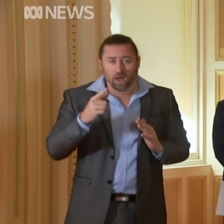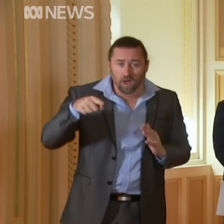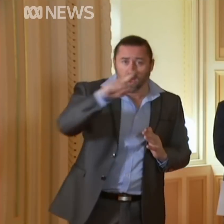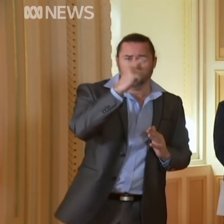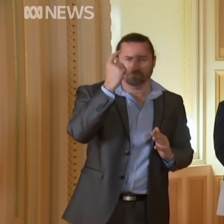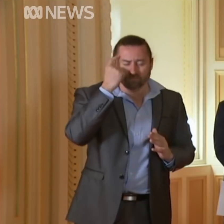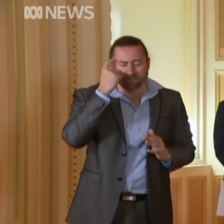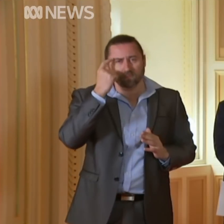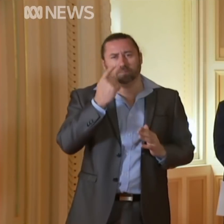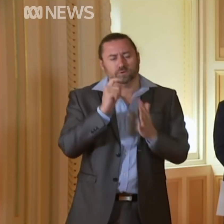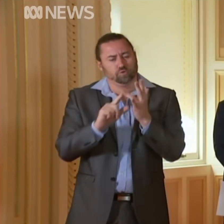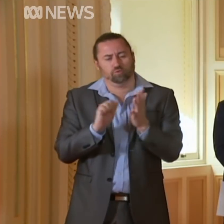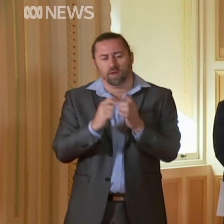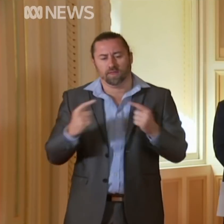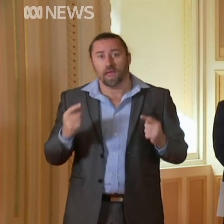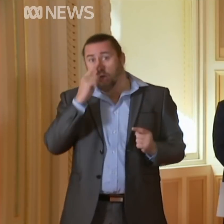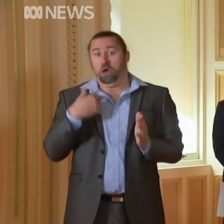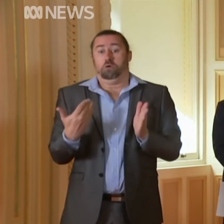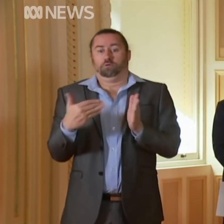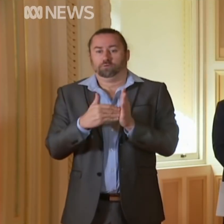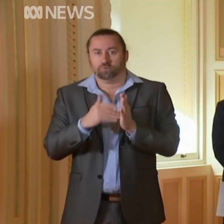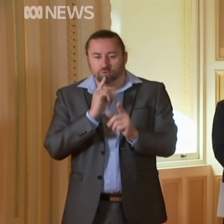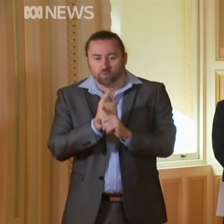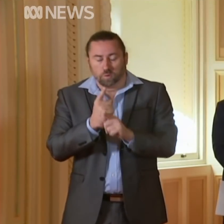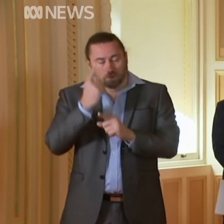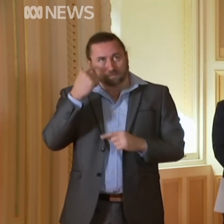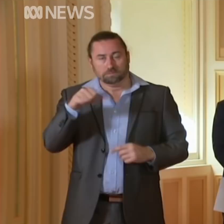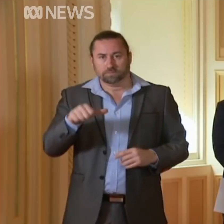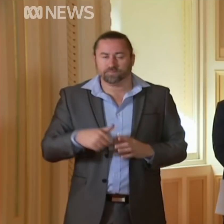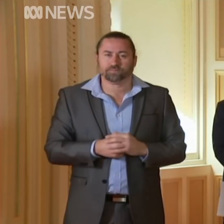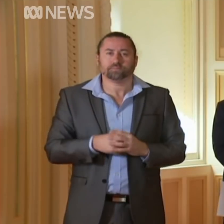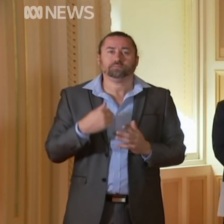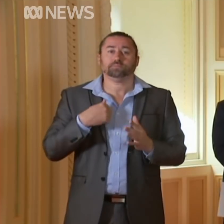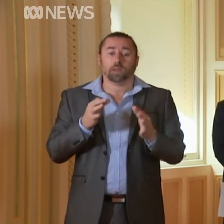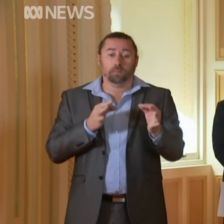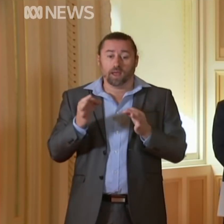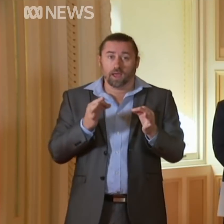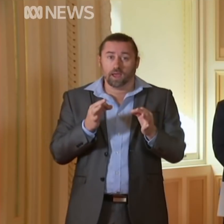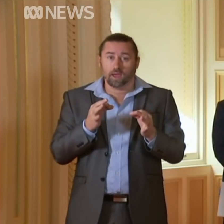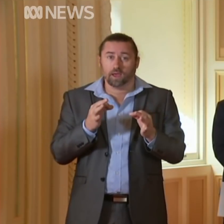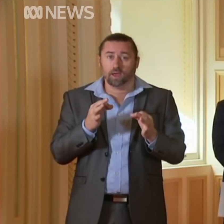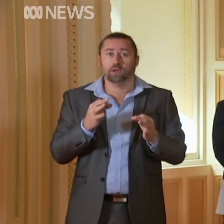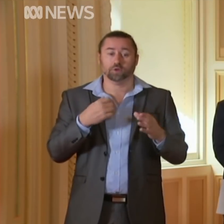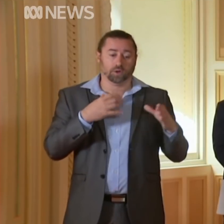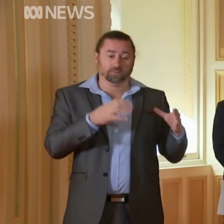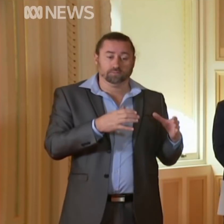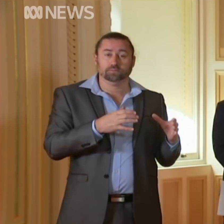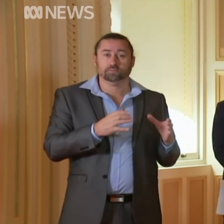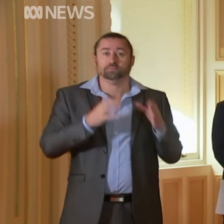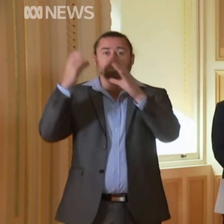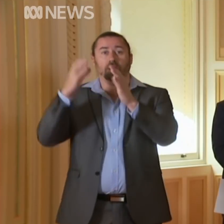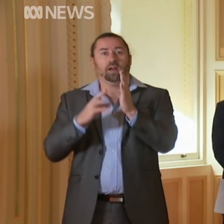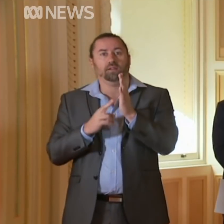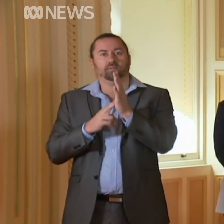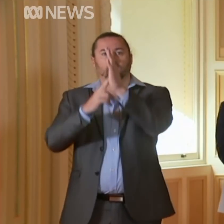here. Whilst I'm here as well, can I also just mention too, I was planning to take the Cabinet to the far north